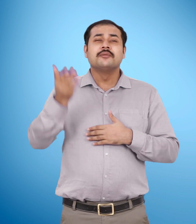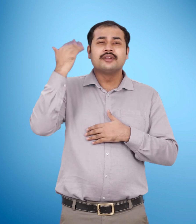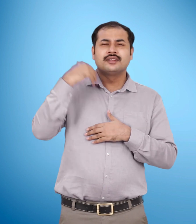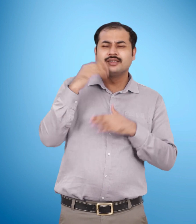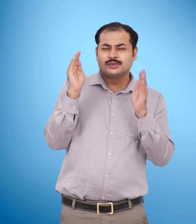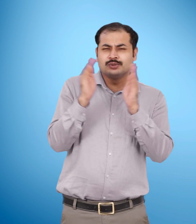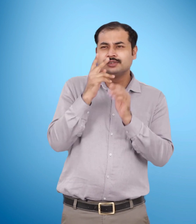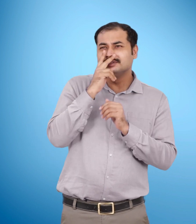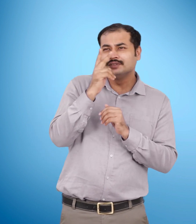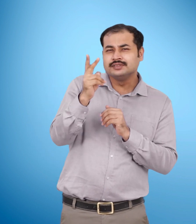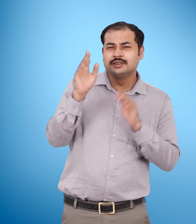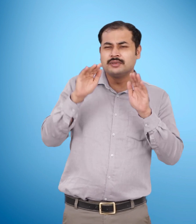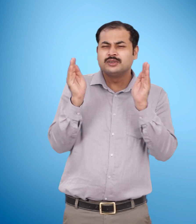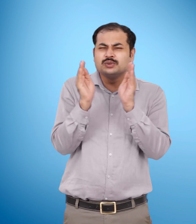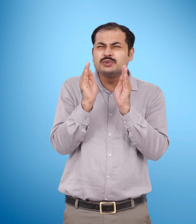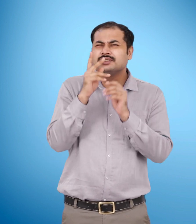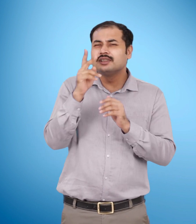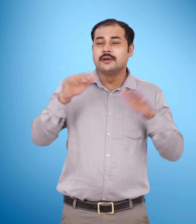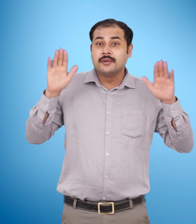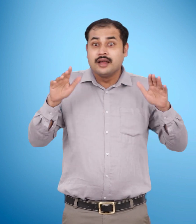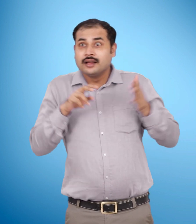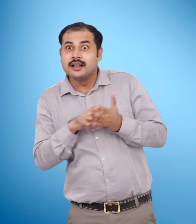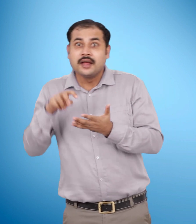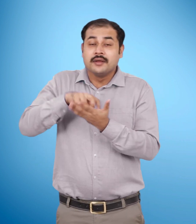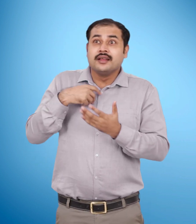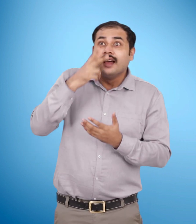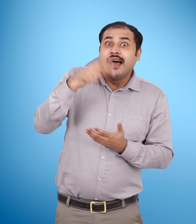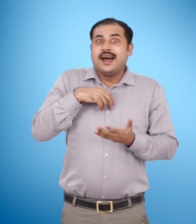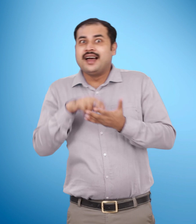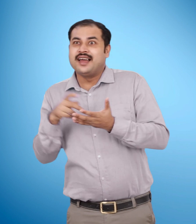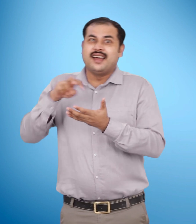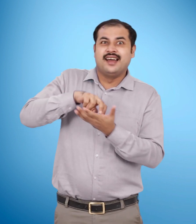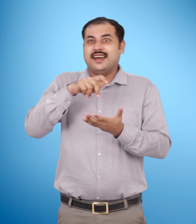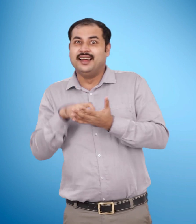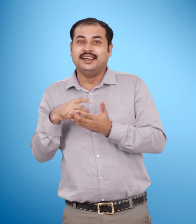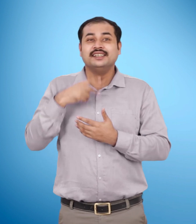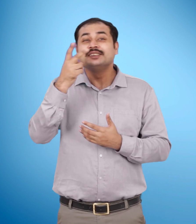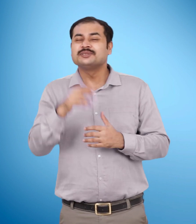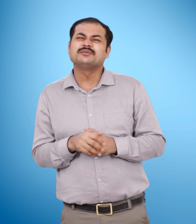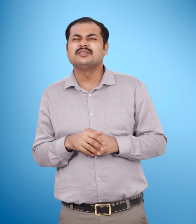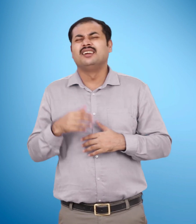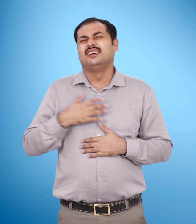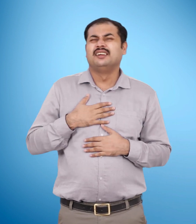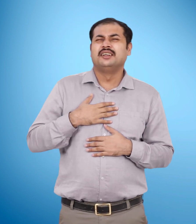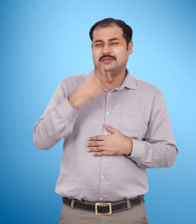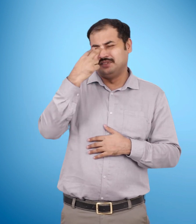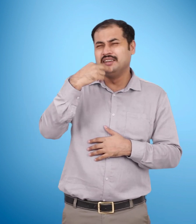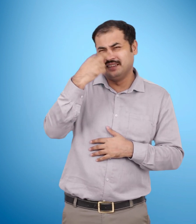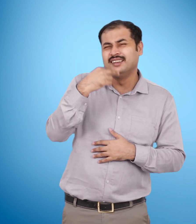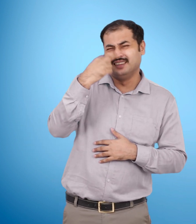Once I saw a little bird come hop, hop, hop. I cried, "Little